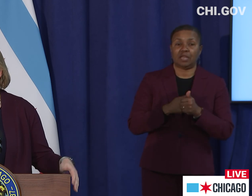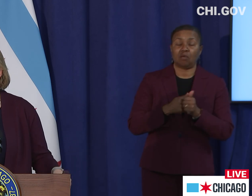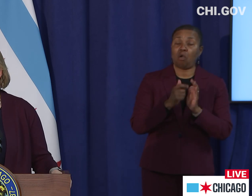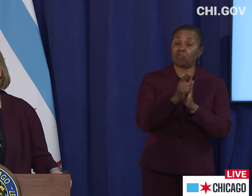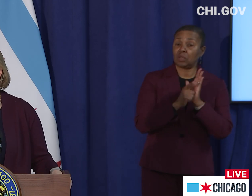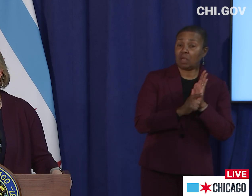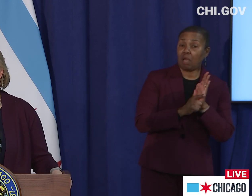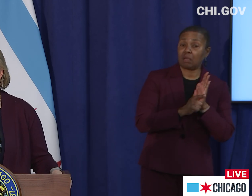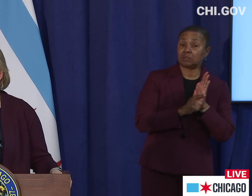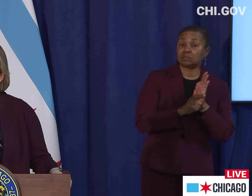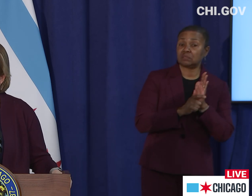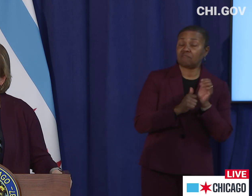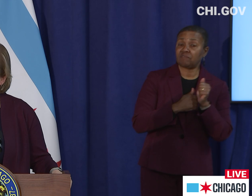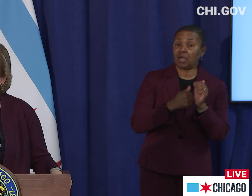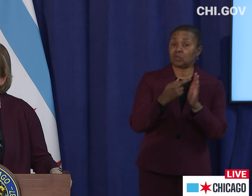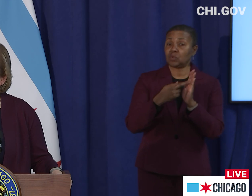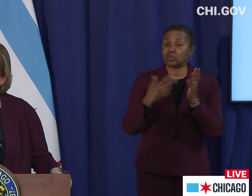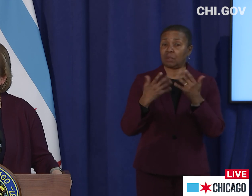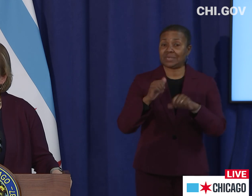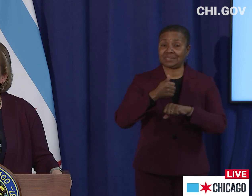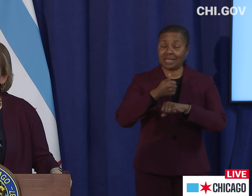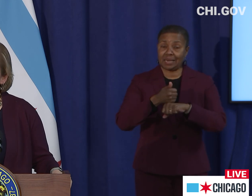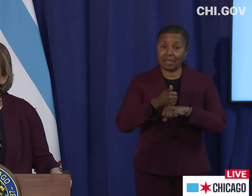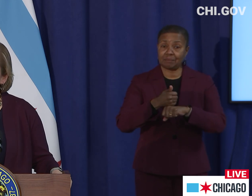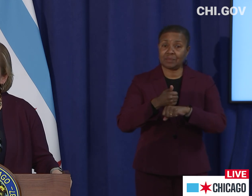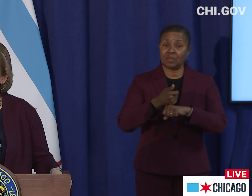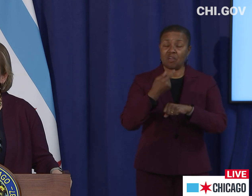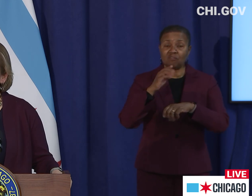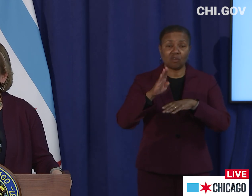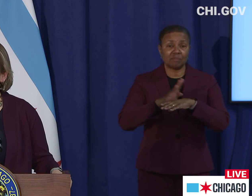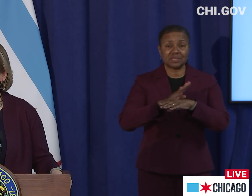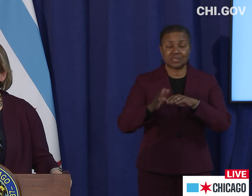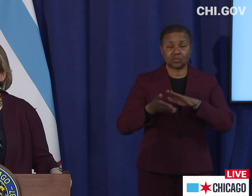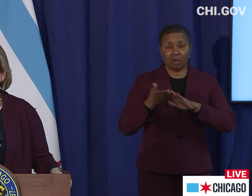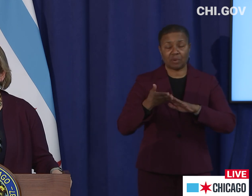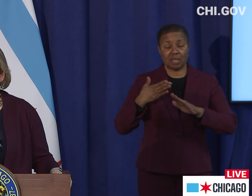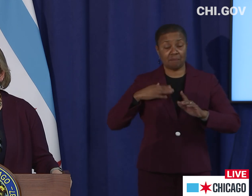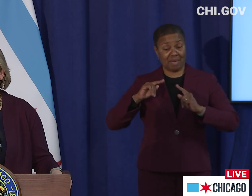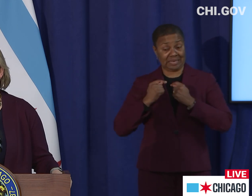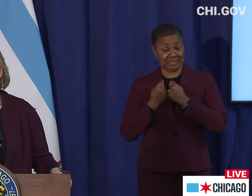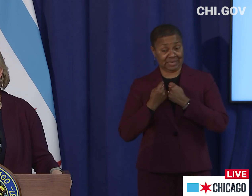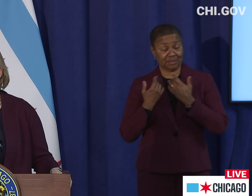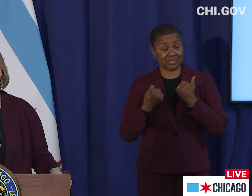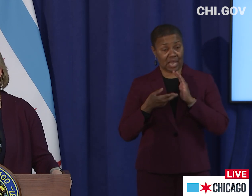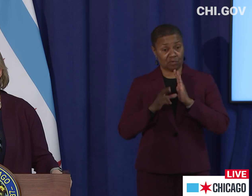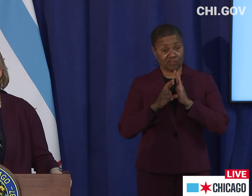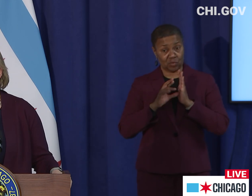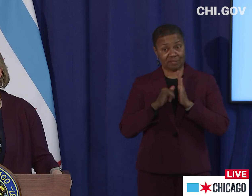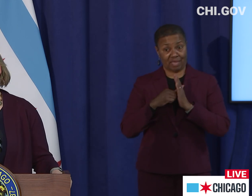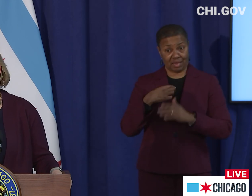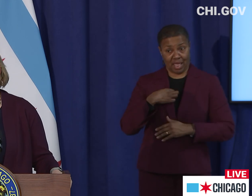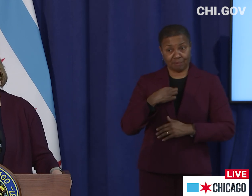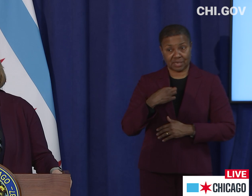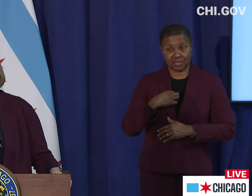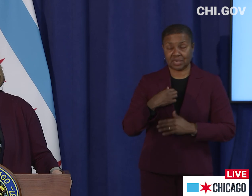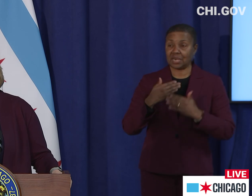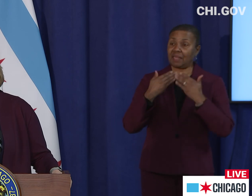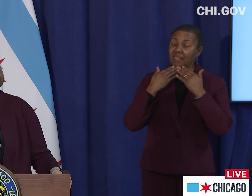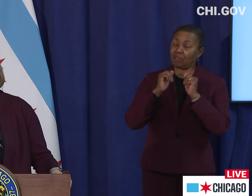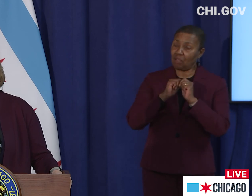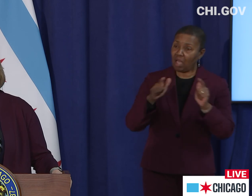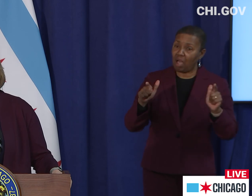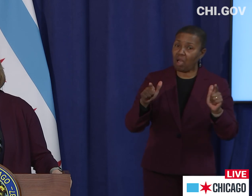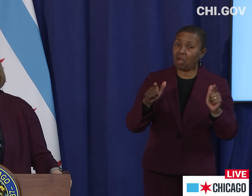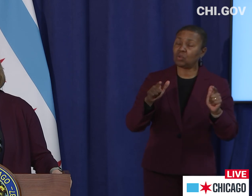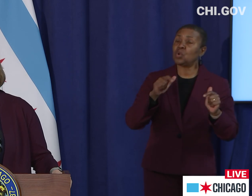laws and the requirements that are in place related to business operations. So my team is in the middle of reviewing that, and I want to thank everybody who